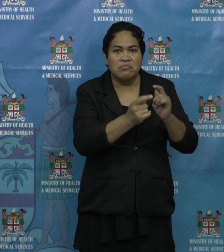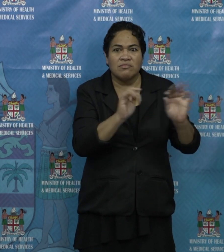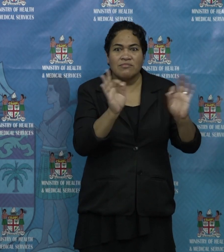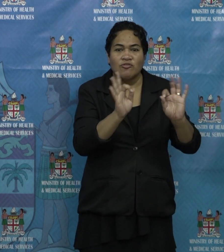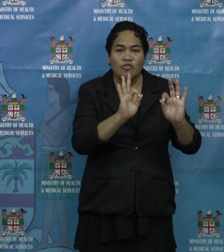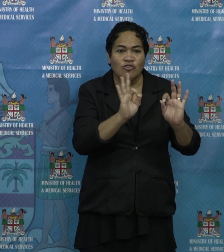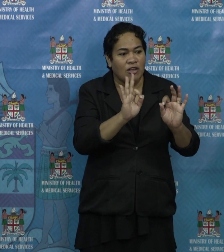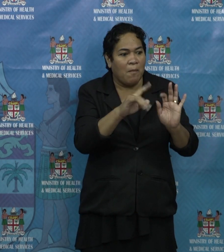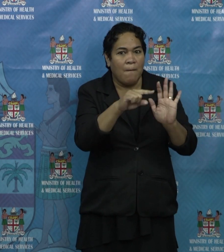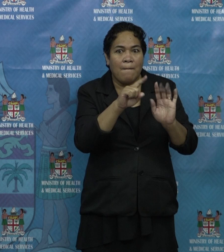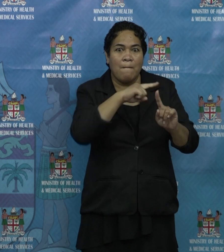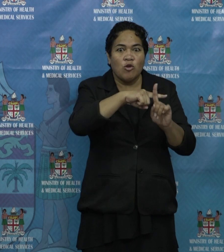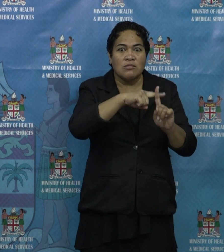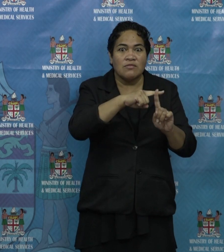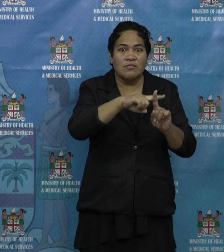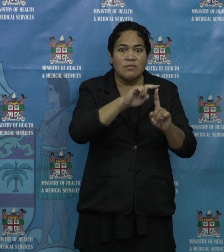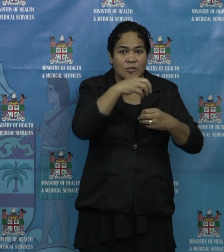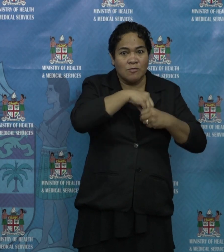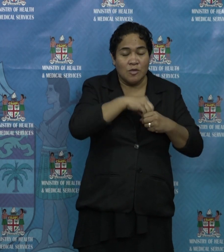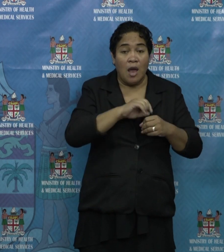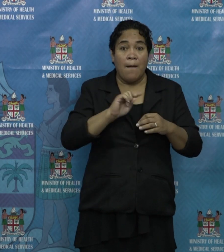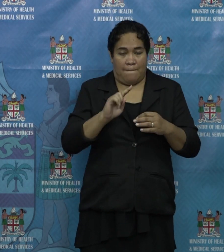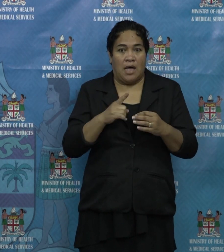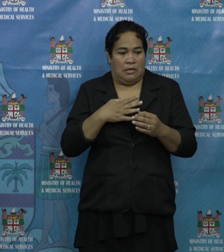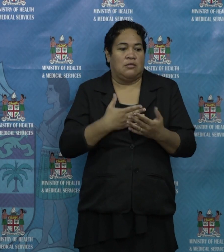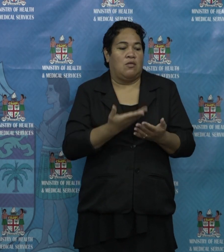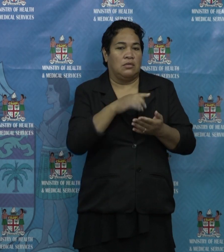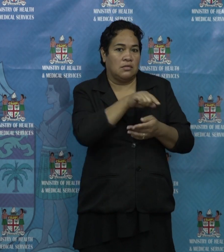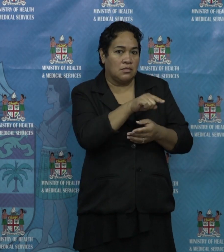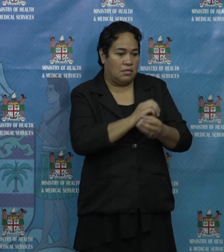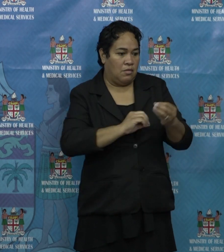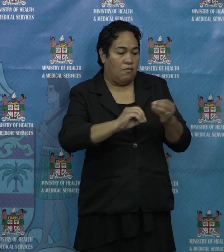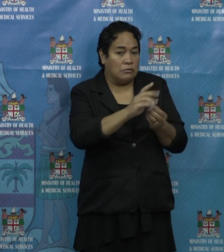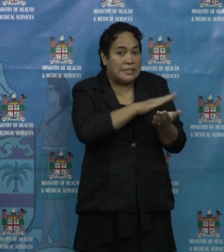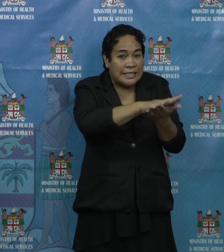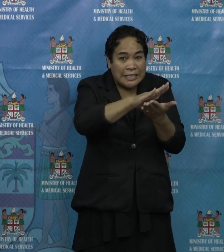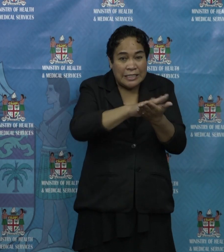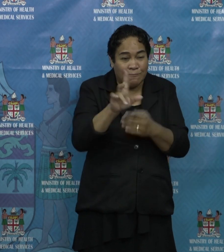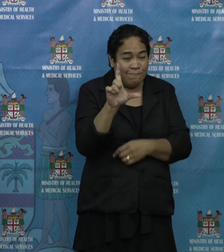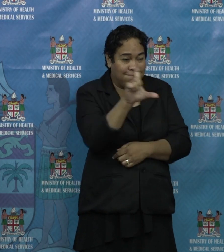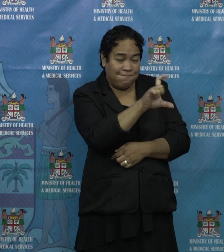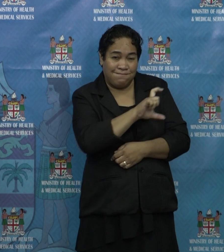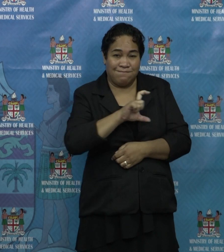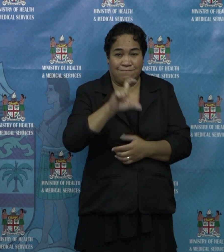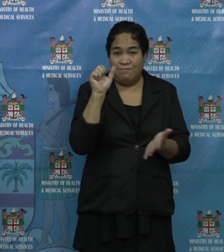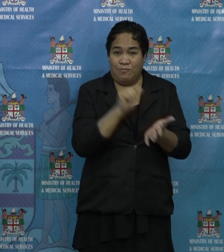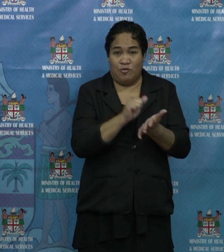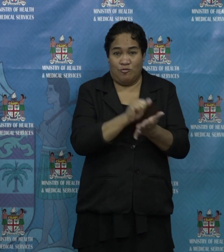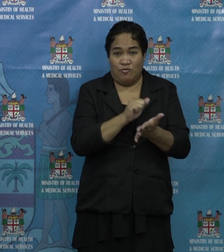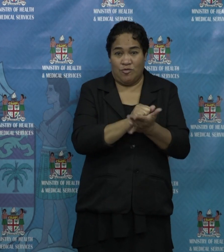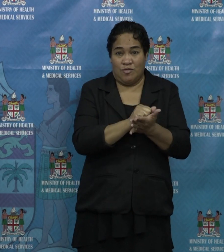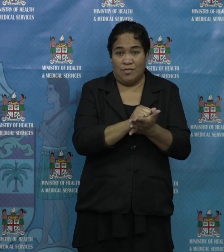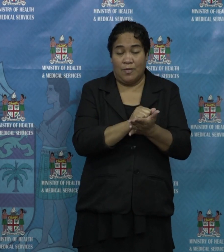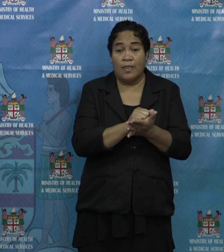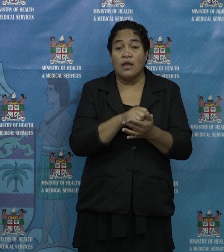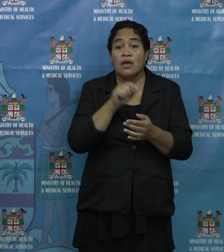However, we are in a process of deep cleaning and in decontaminating the center in line with advice that was received